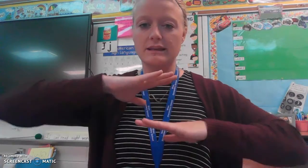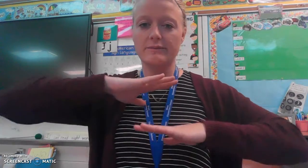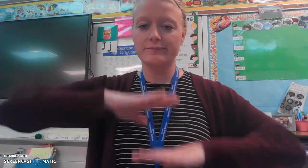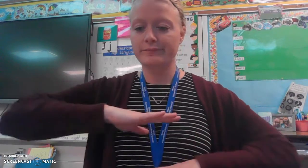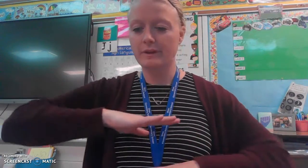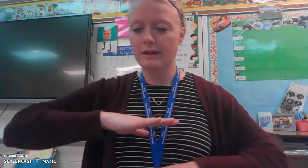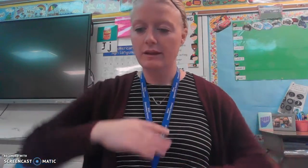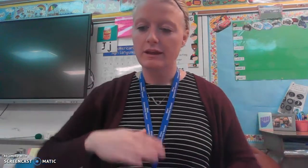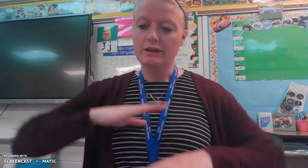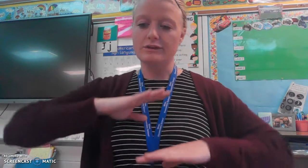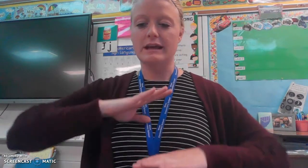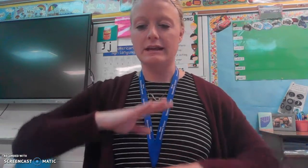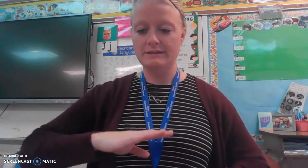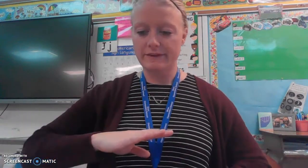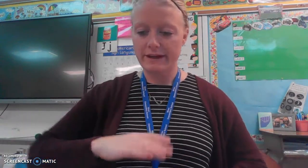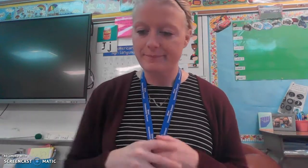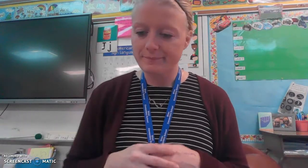relaxing. You're satisfied.